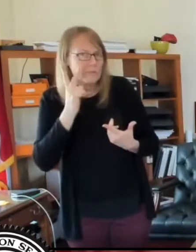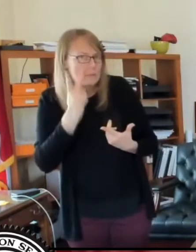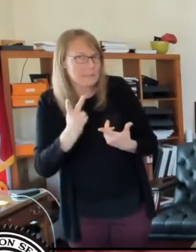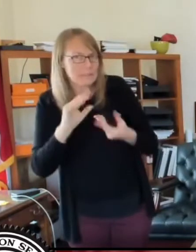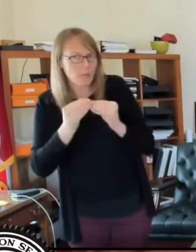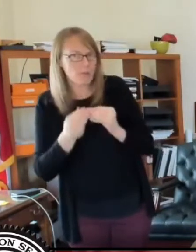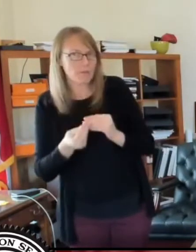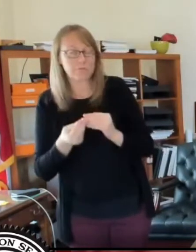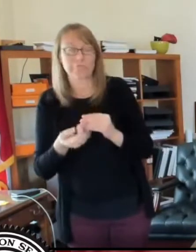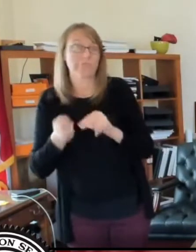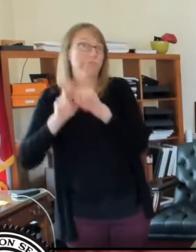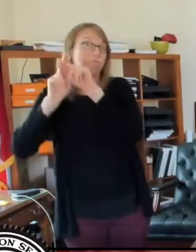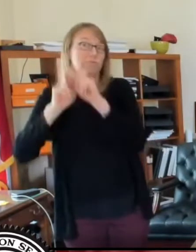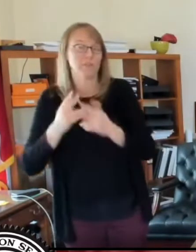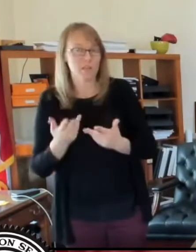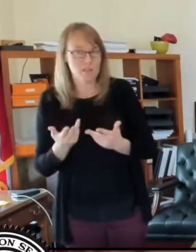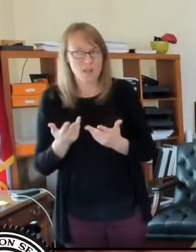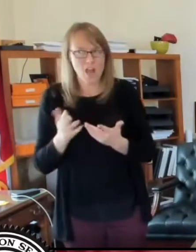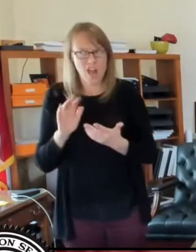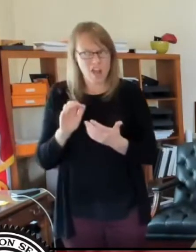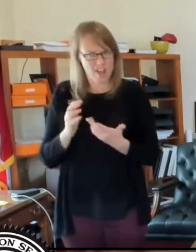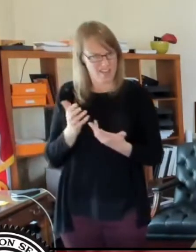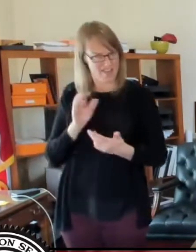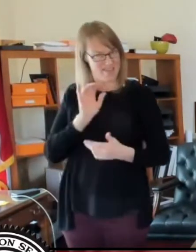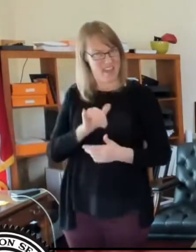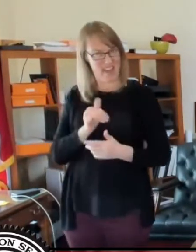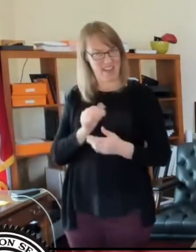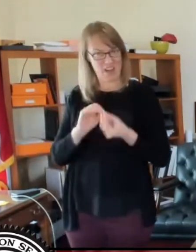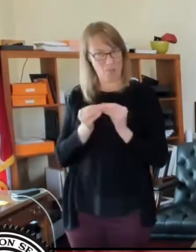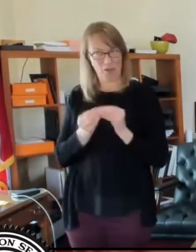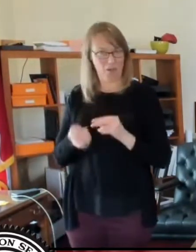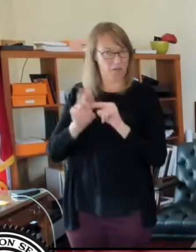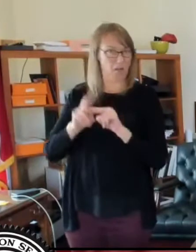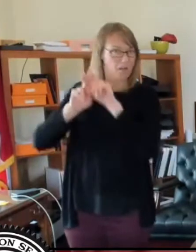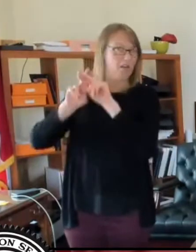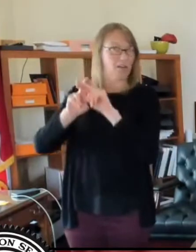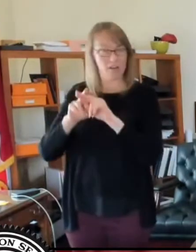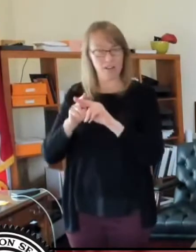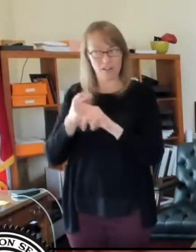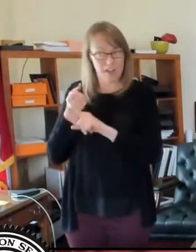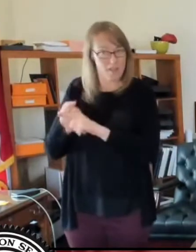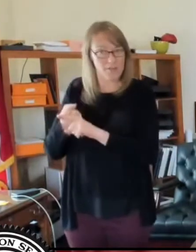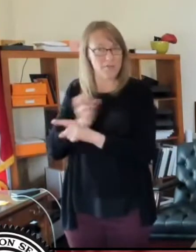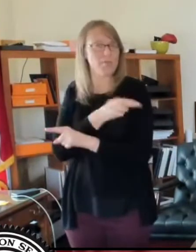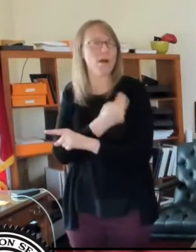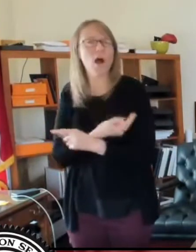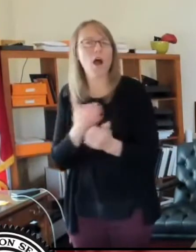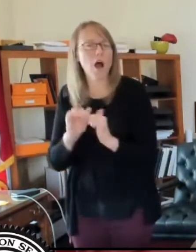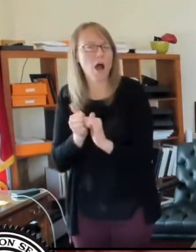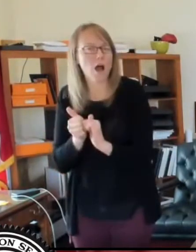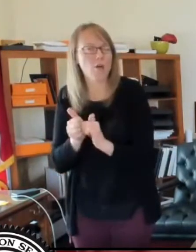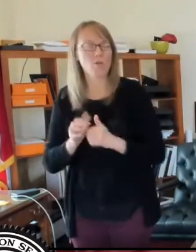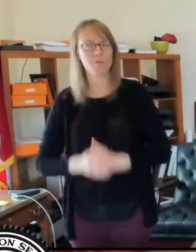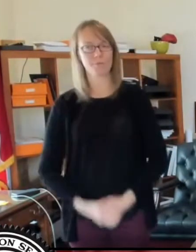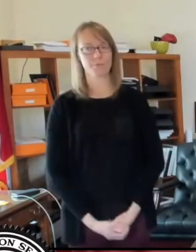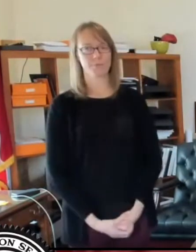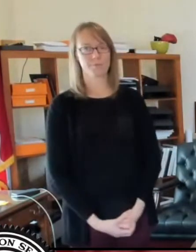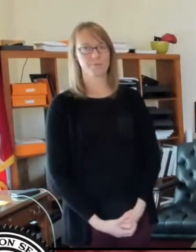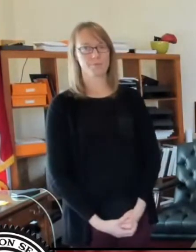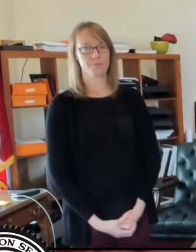facing capacity issues? Well, the surge is likely to hit within about a week to 10